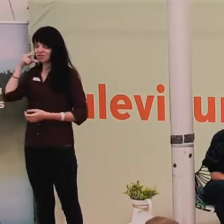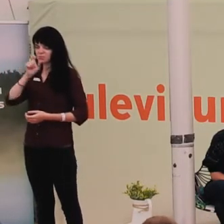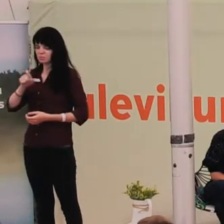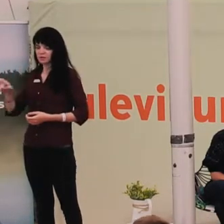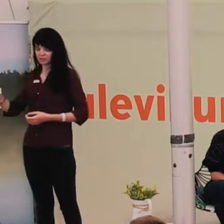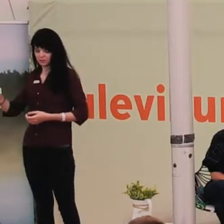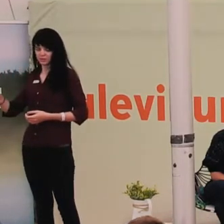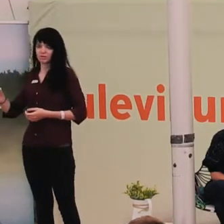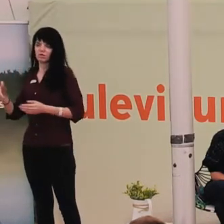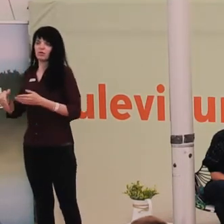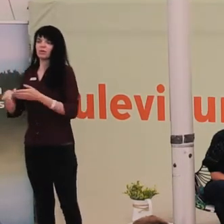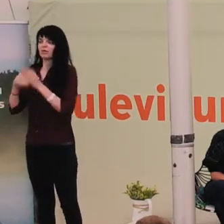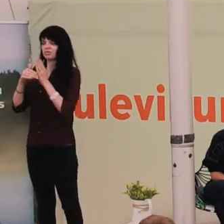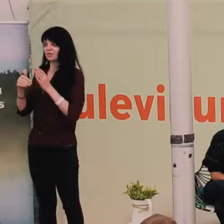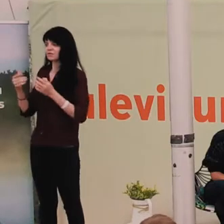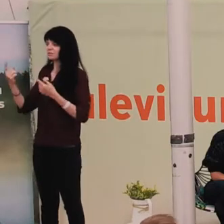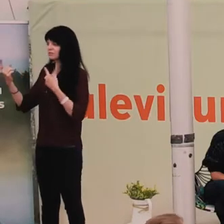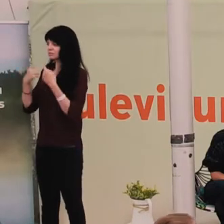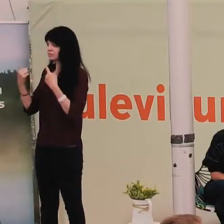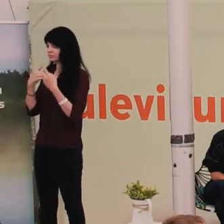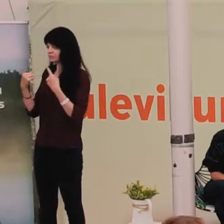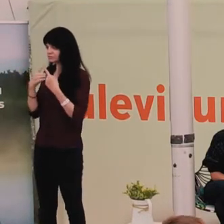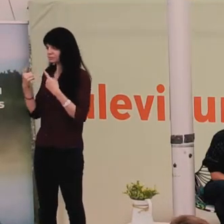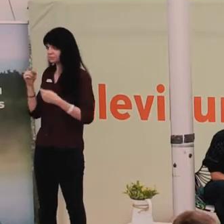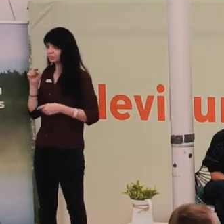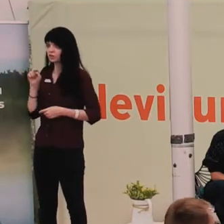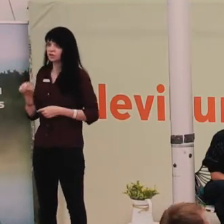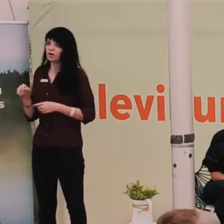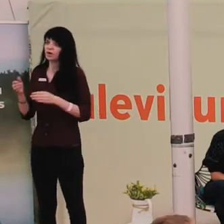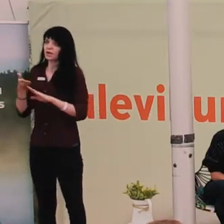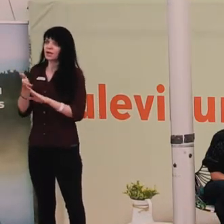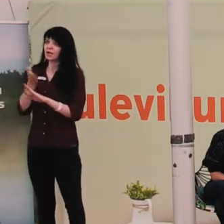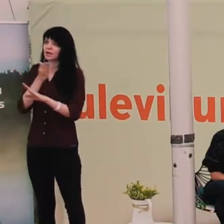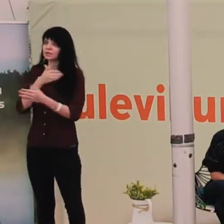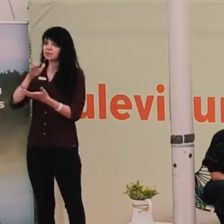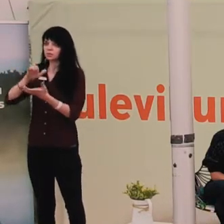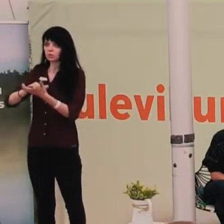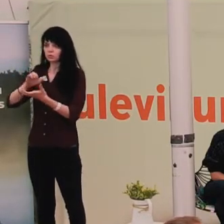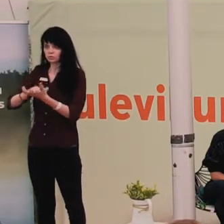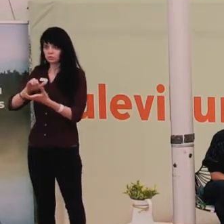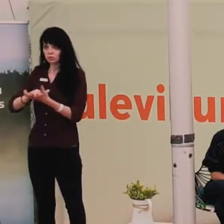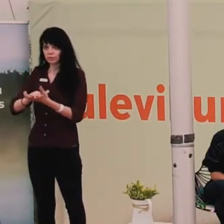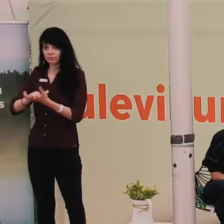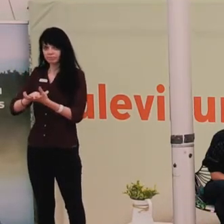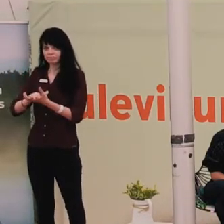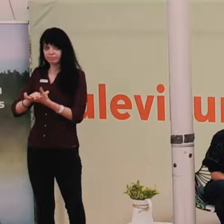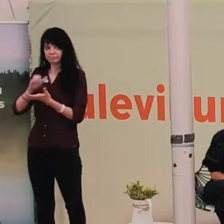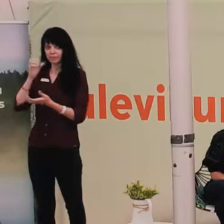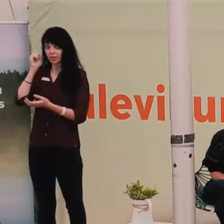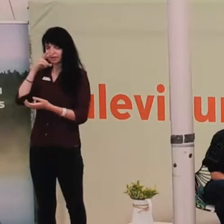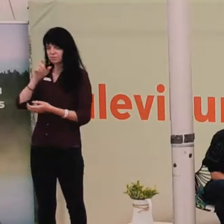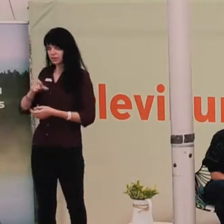help me out in this discussion. So before we start off, a bit of introduction of the topic and the experts, and then we will get